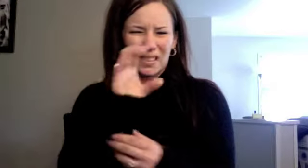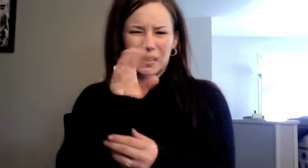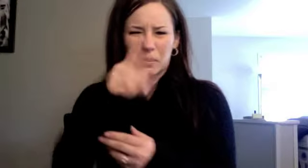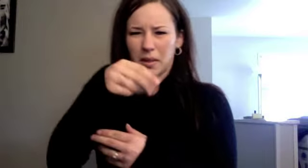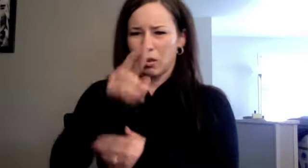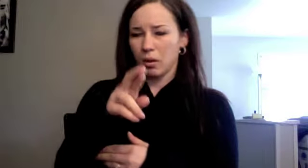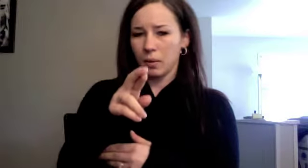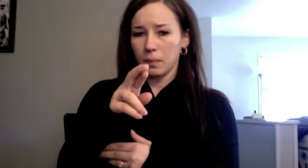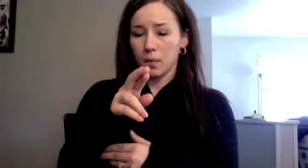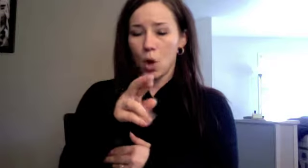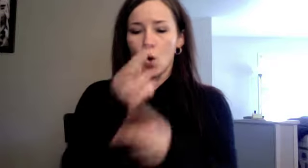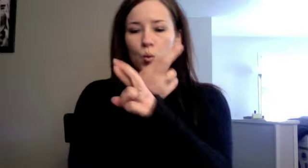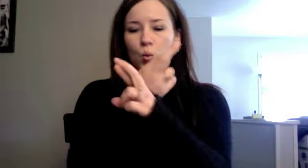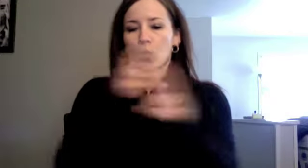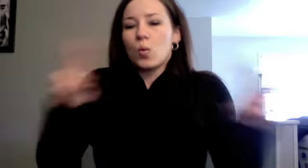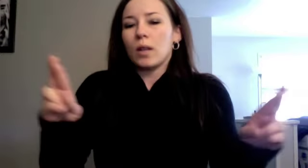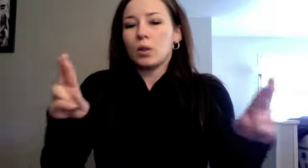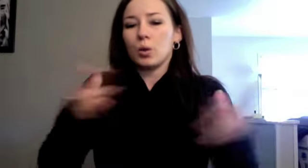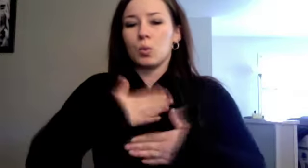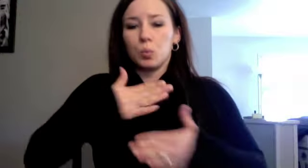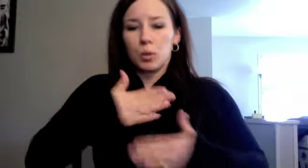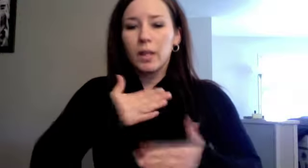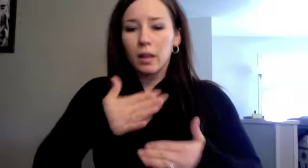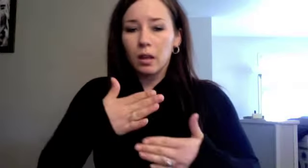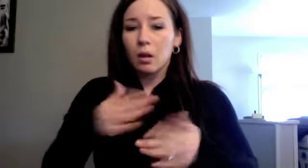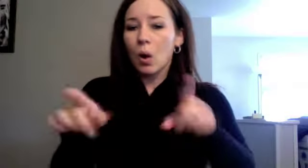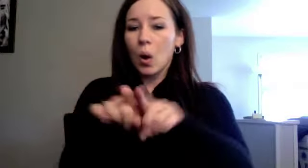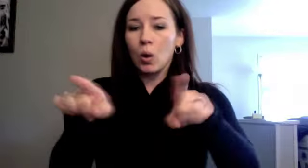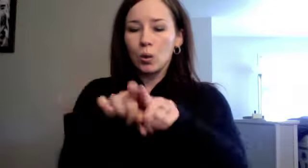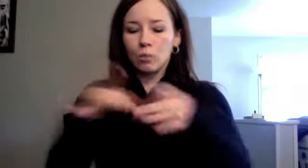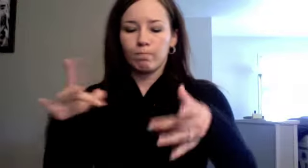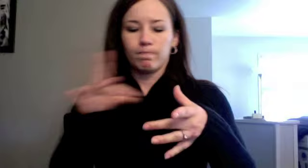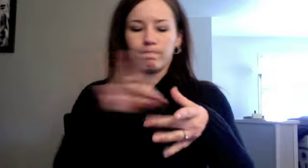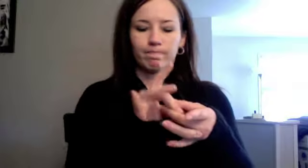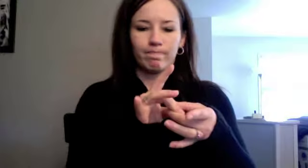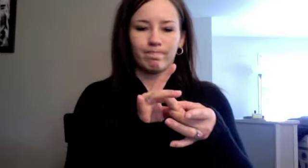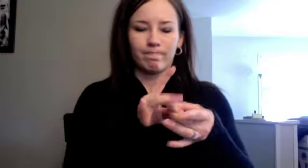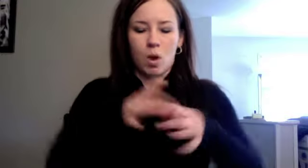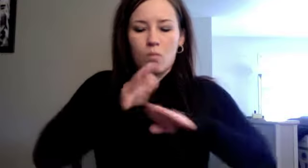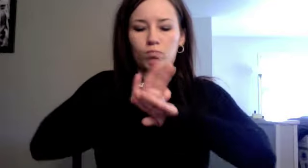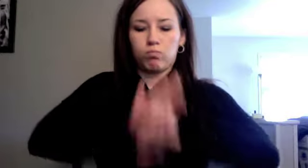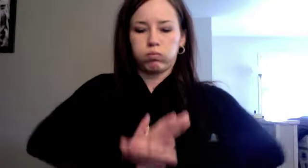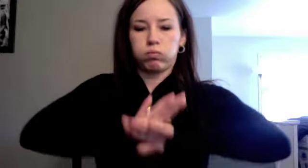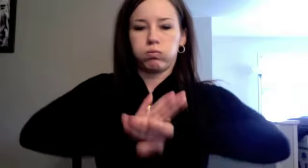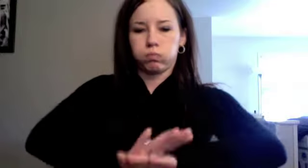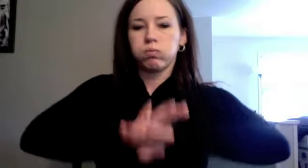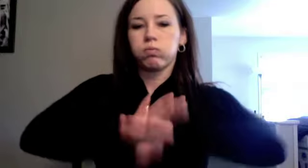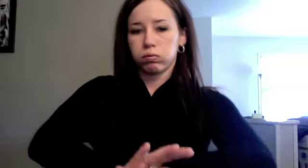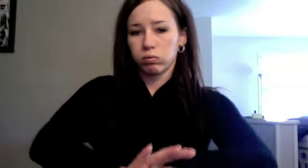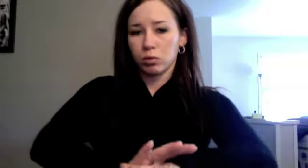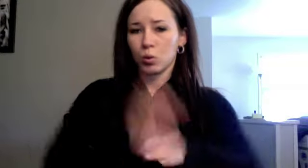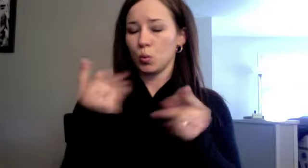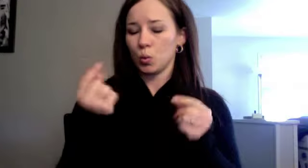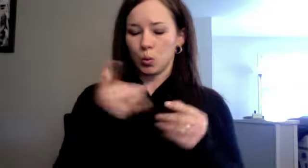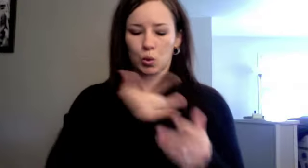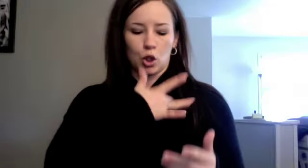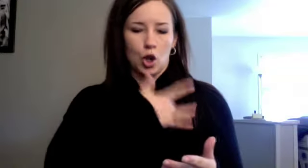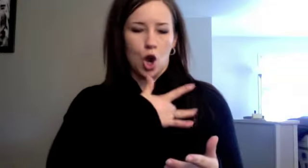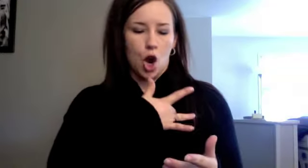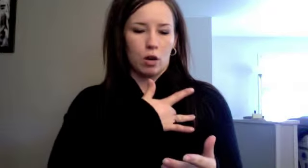breathing in conjunction with chest compressions. CPR involves the squashing of the heart between the breastbone